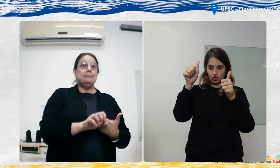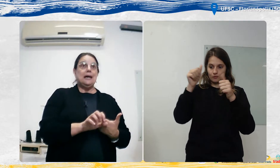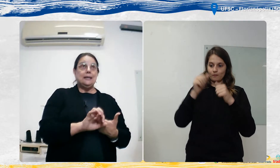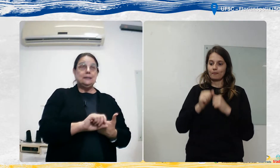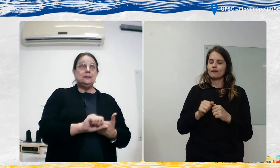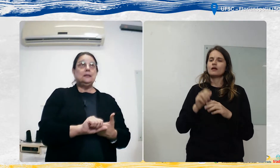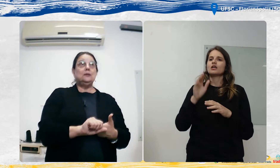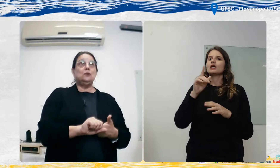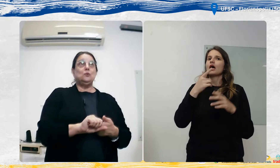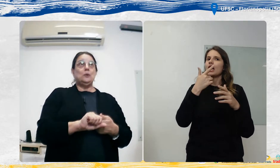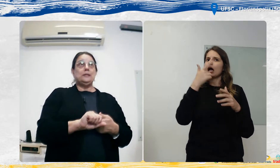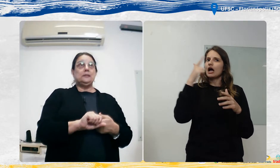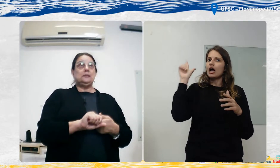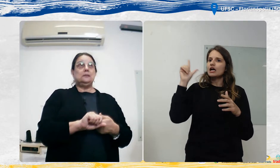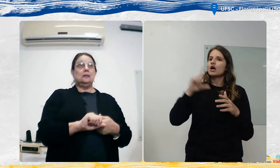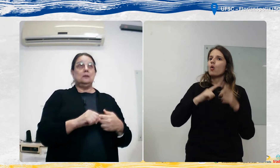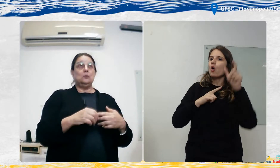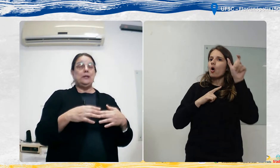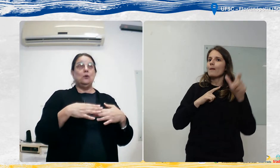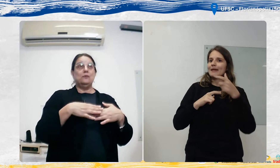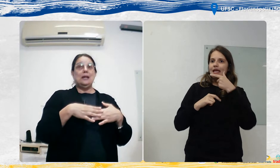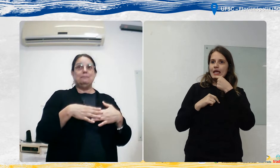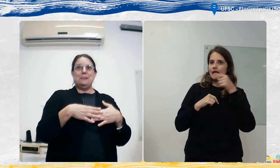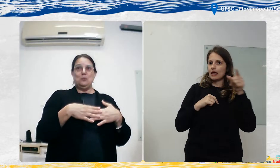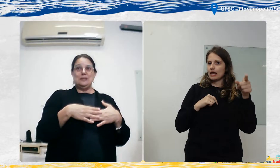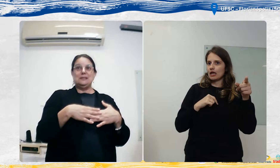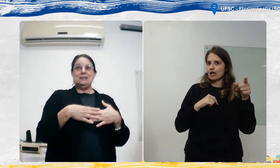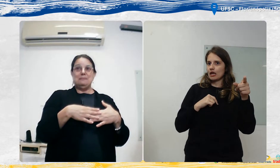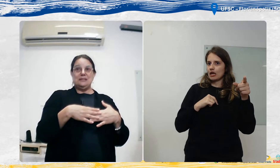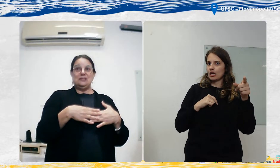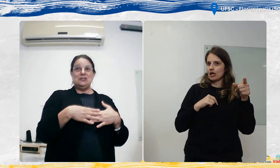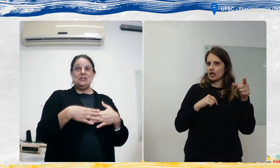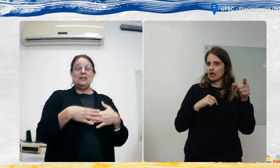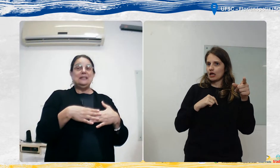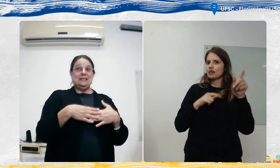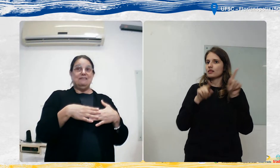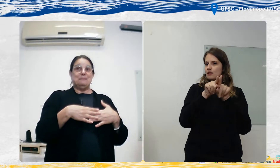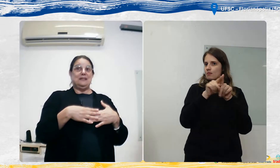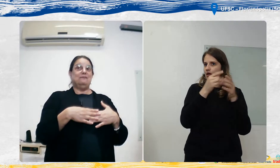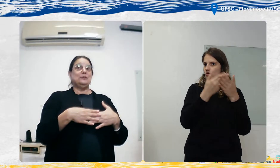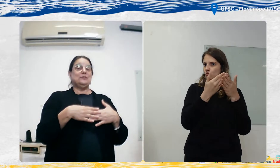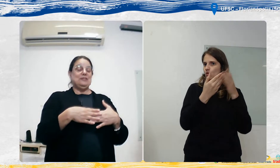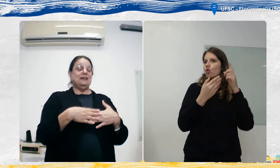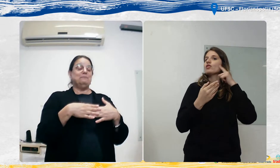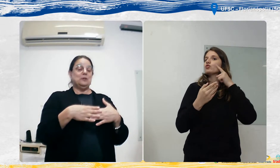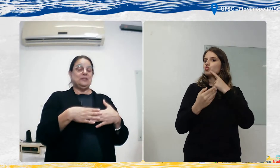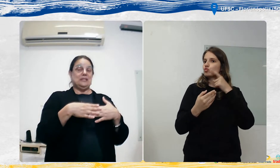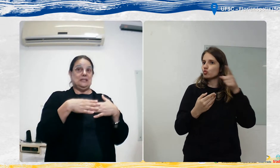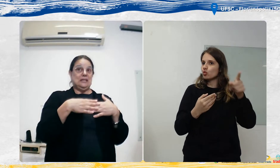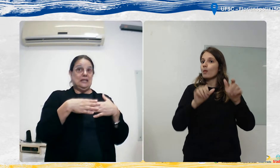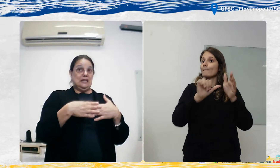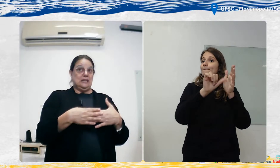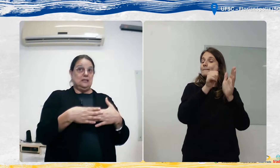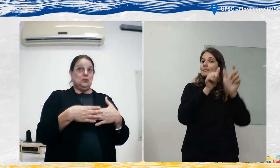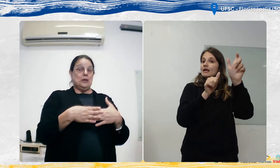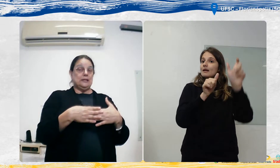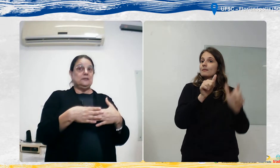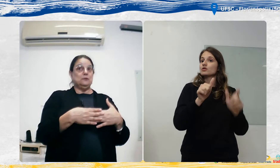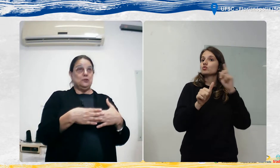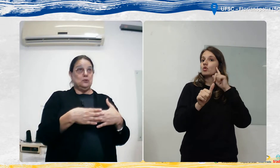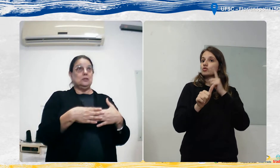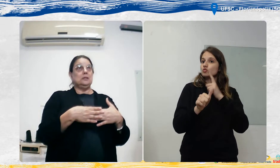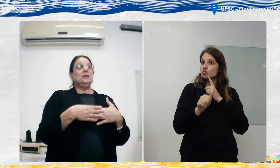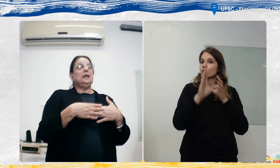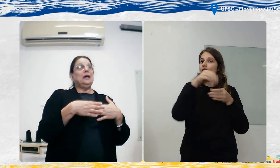was a man who was, we overlapped by one semester, deaf man, first deaf person in the US